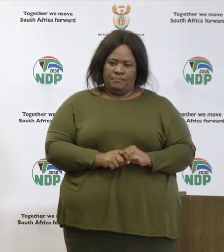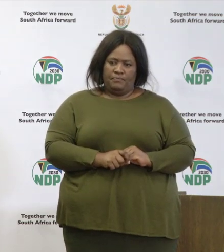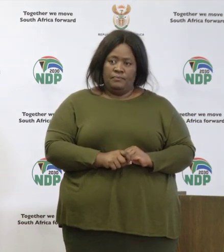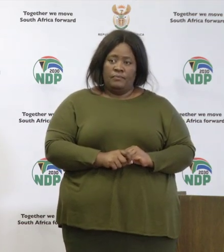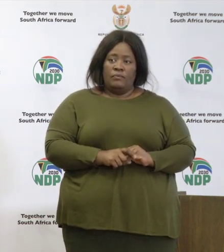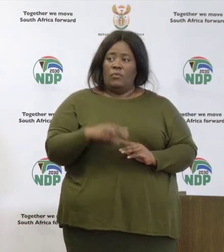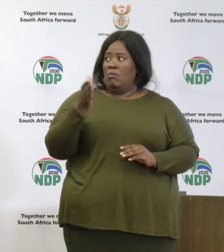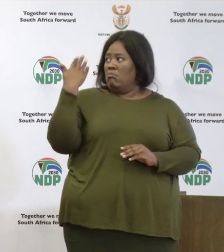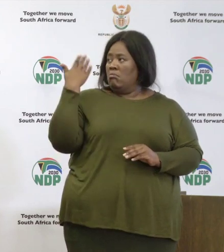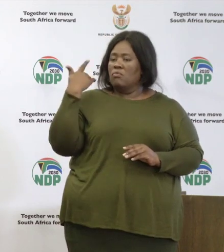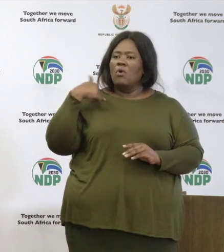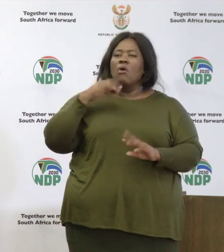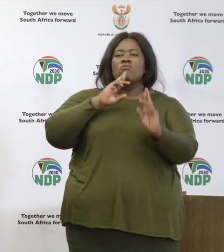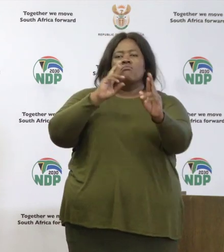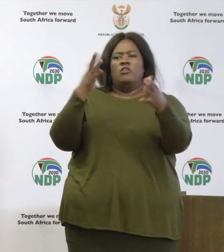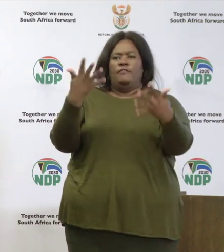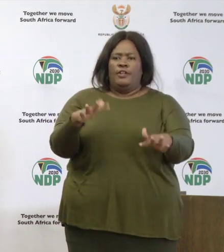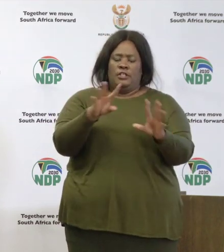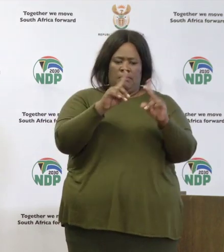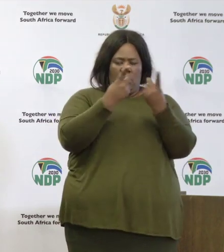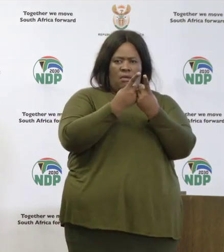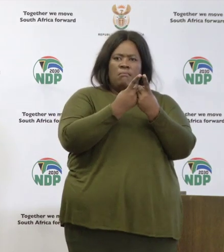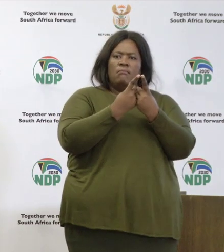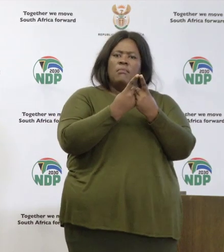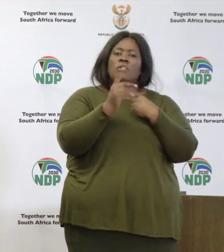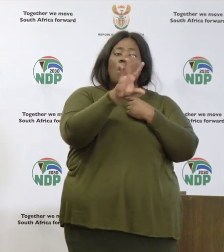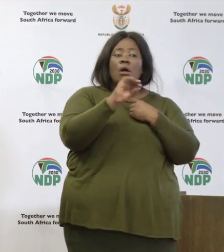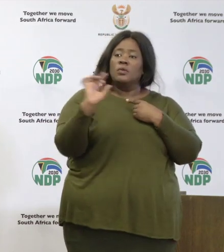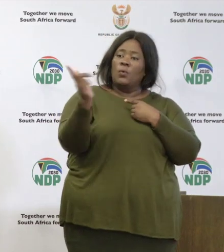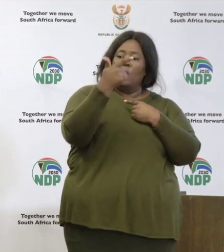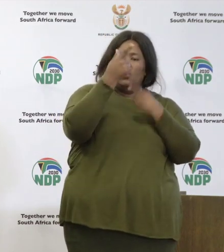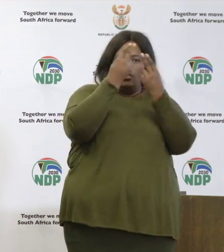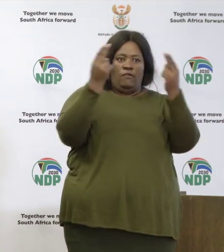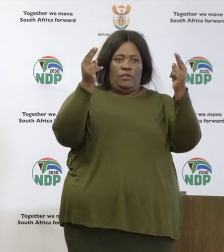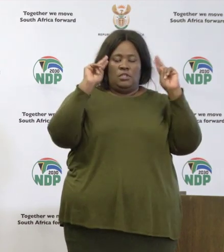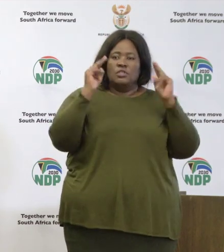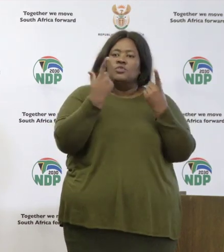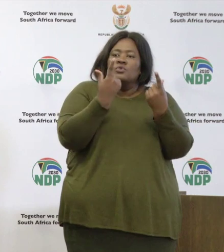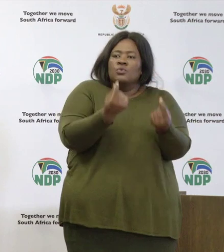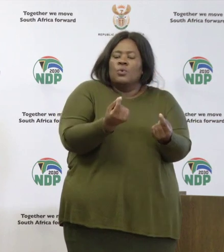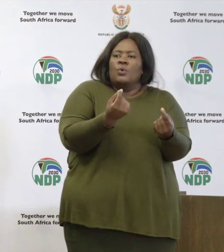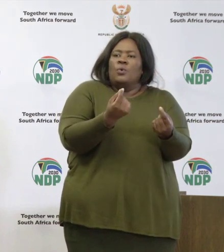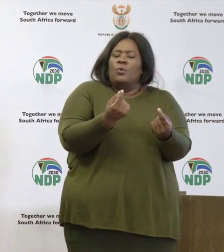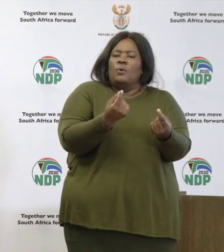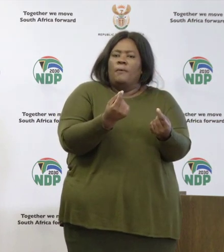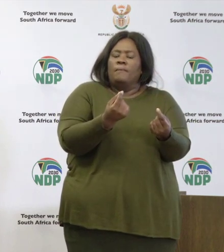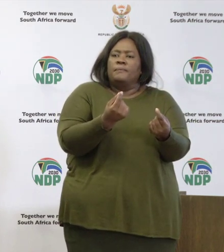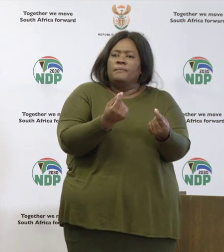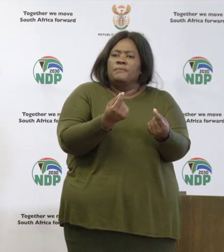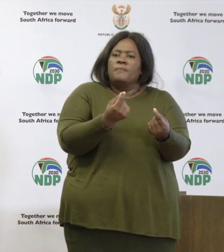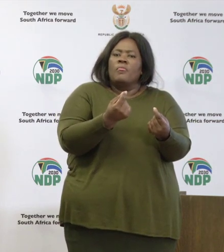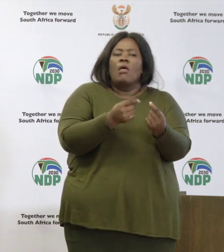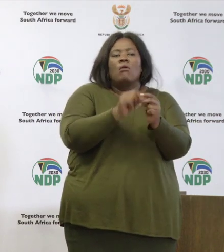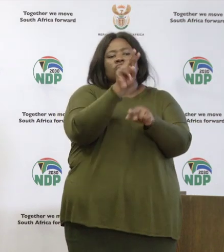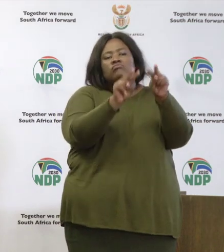As previously reported, the department has requested all universities to complete an updated